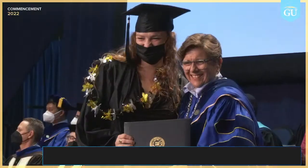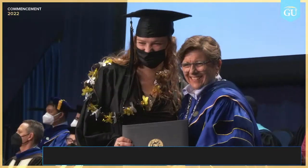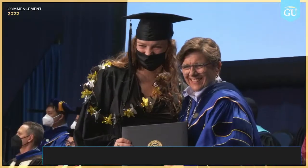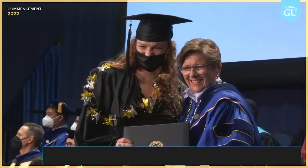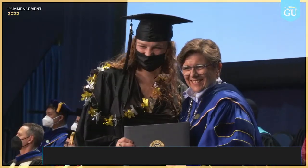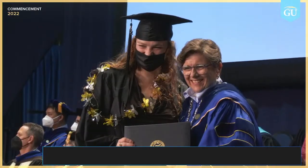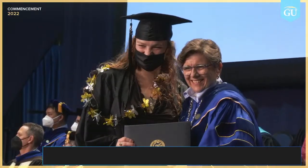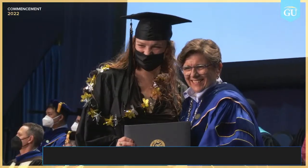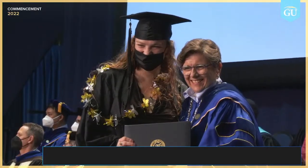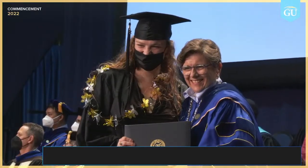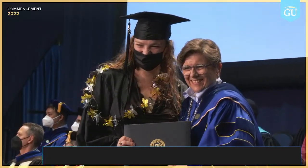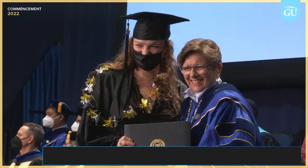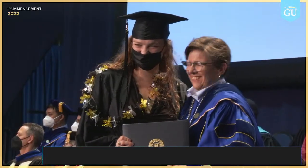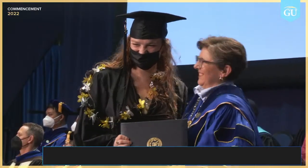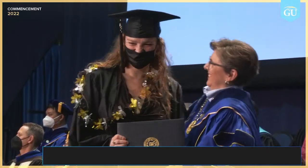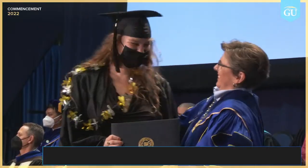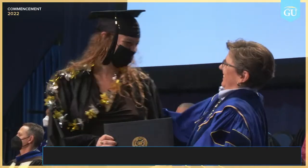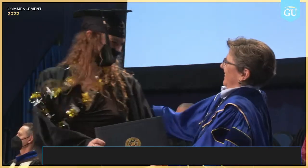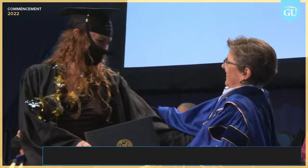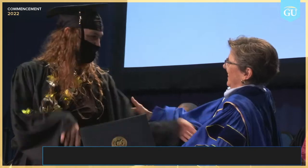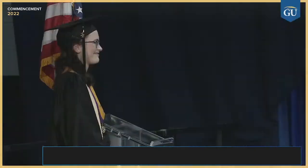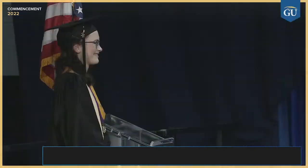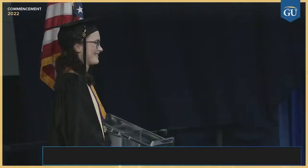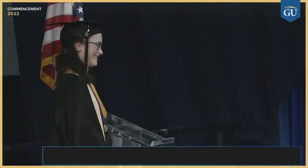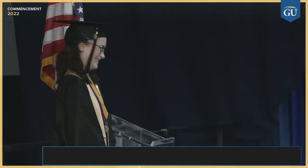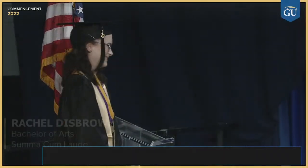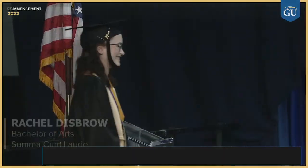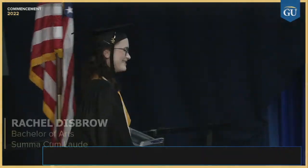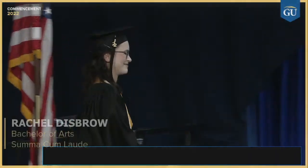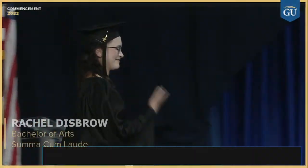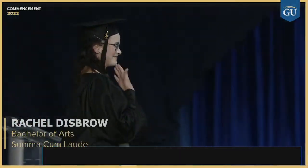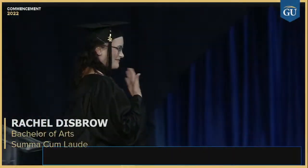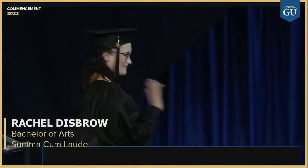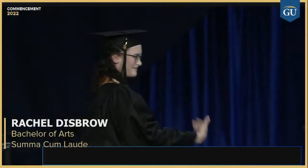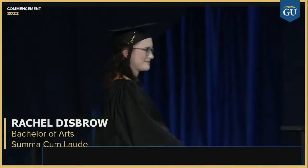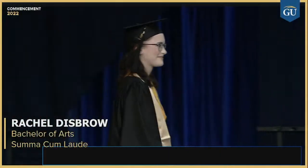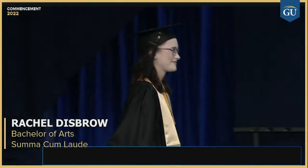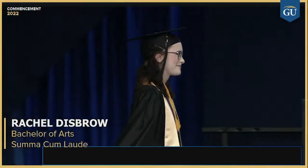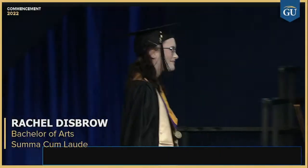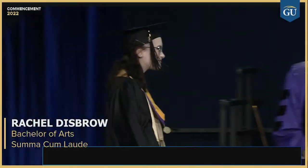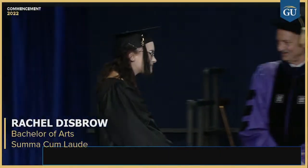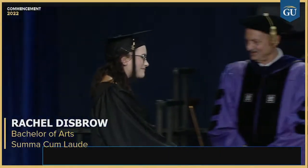Rachel Disbro, Bachelor of Arts, summa cum laude.